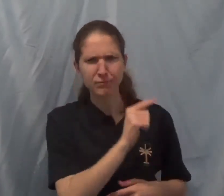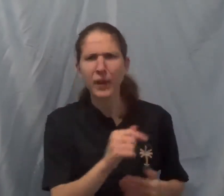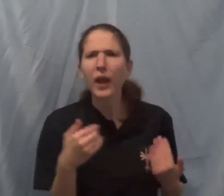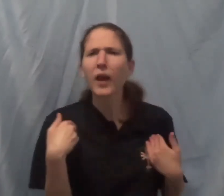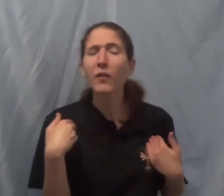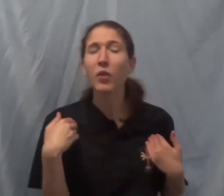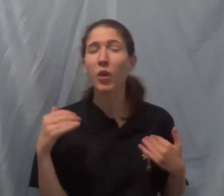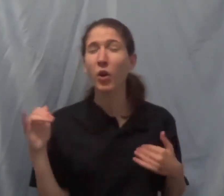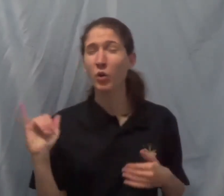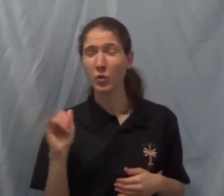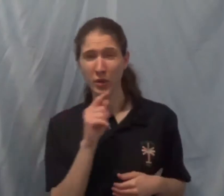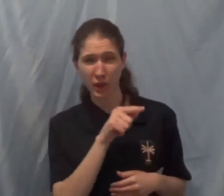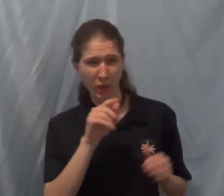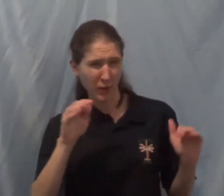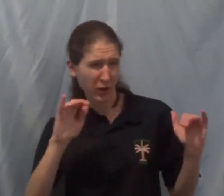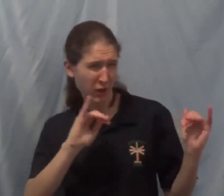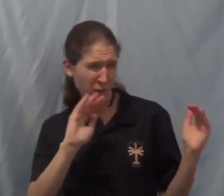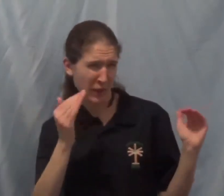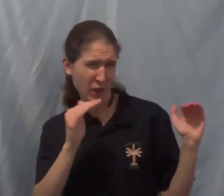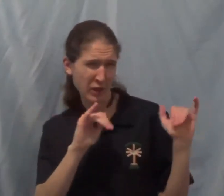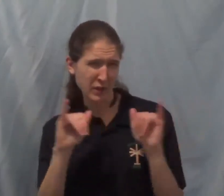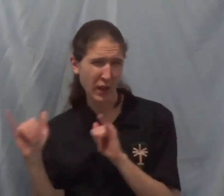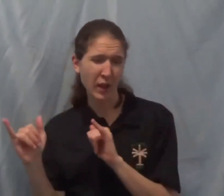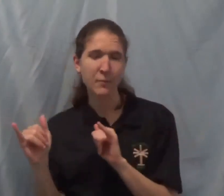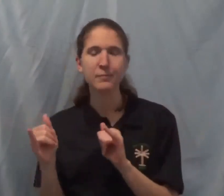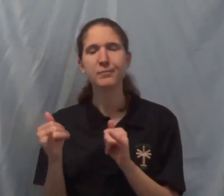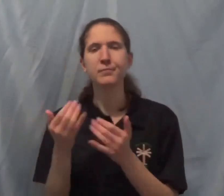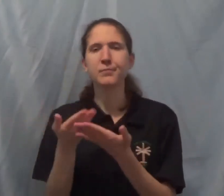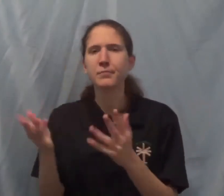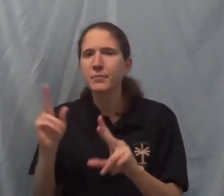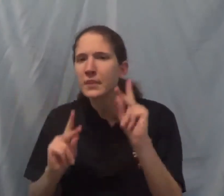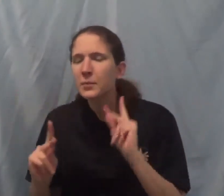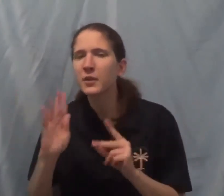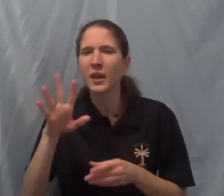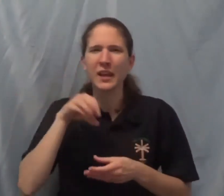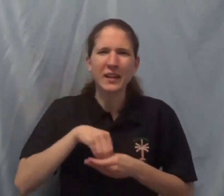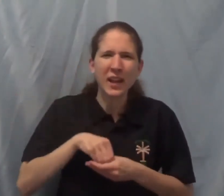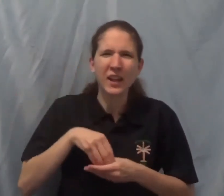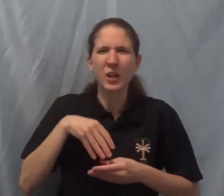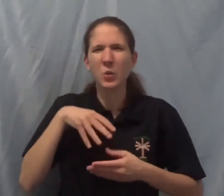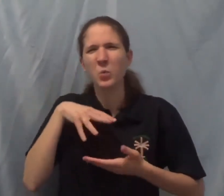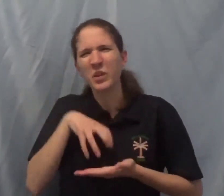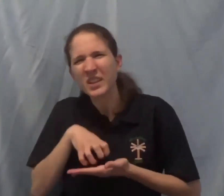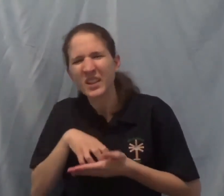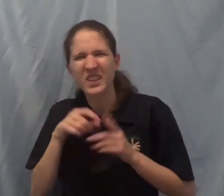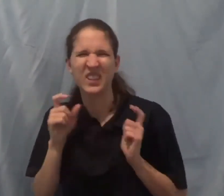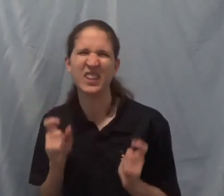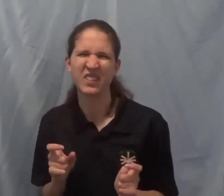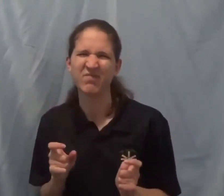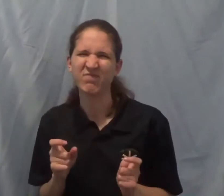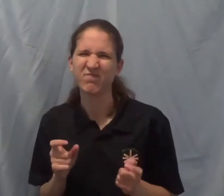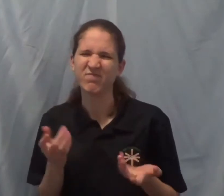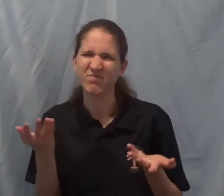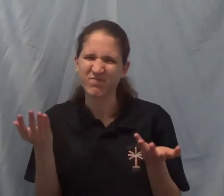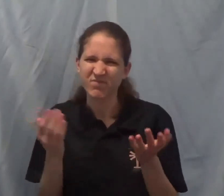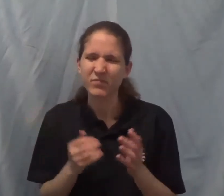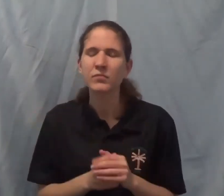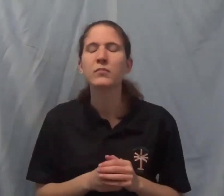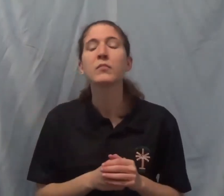sicknesses. Paralysis is sort of a common condition of the main characters in the gospel. There's a lot of paralytics. They're